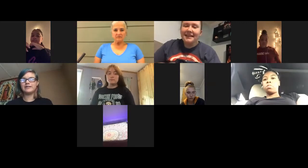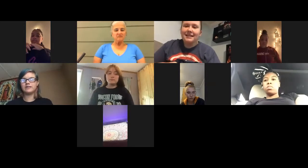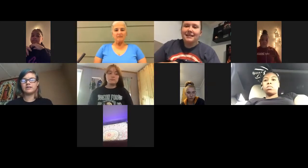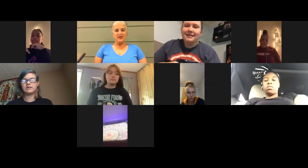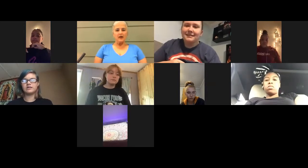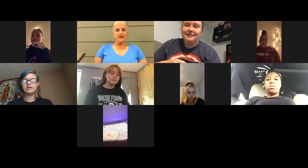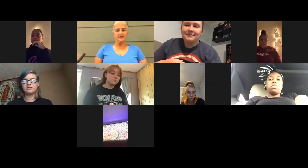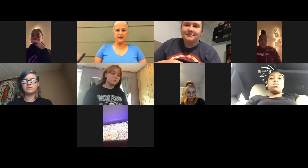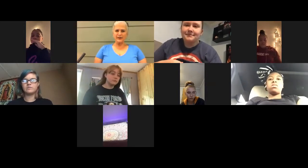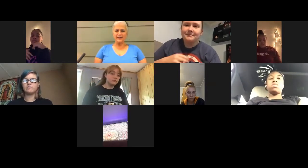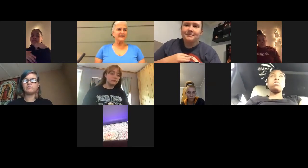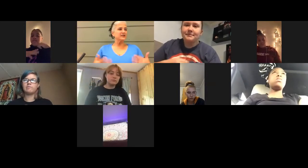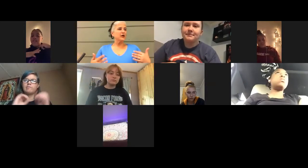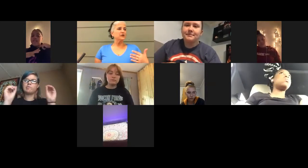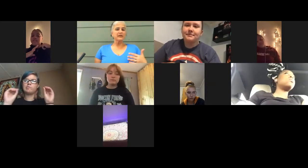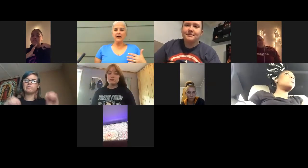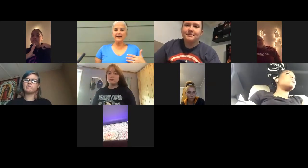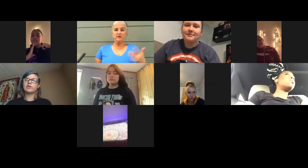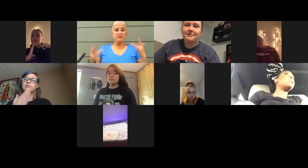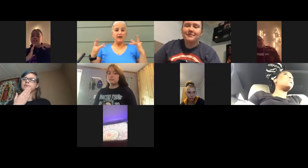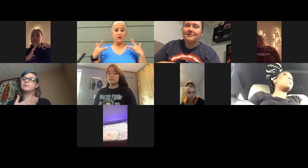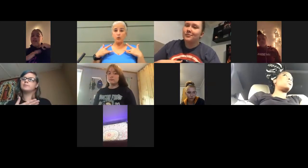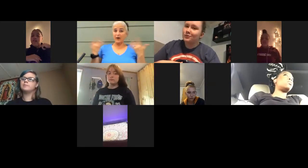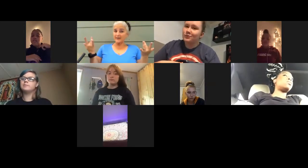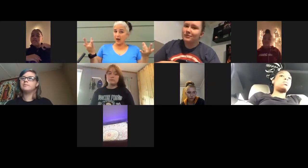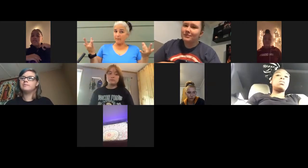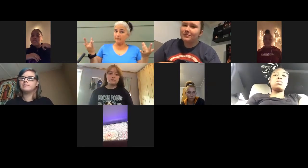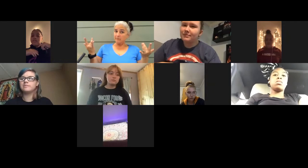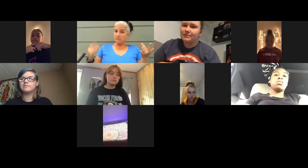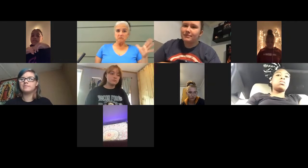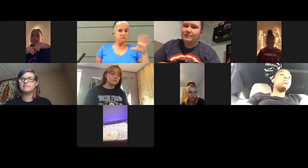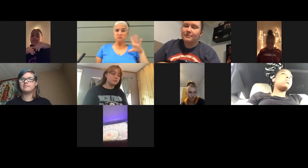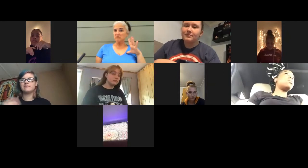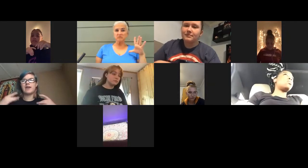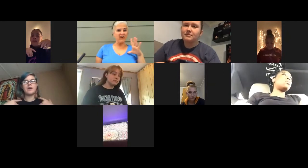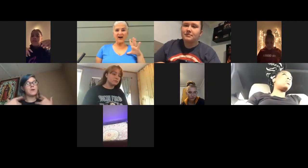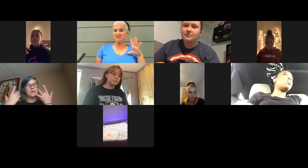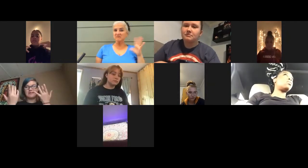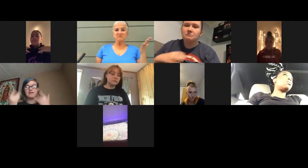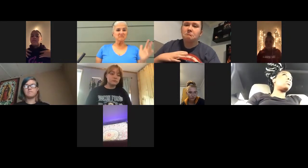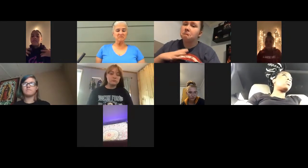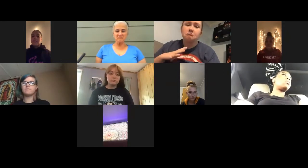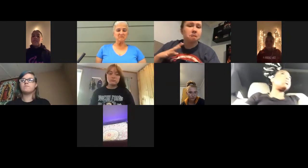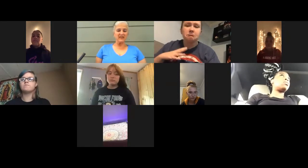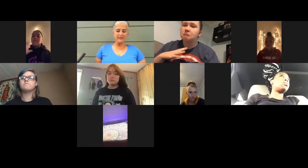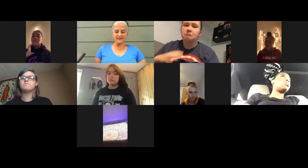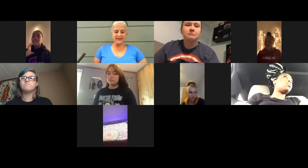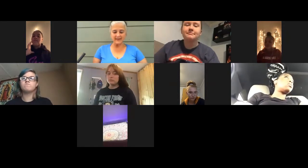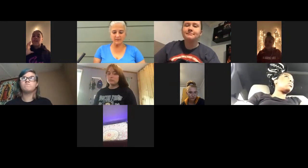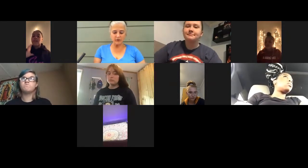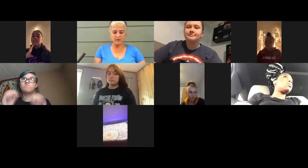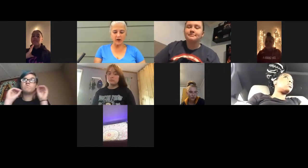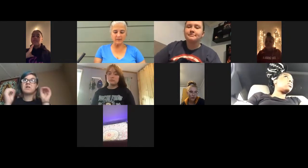I'm good. It's good. So you'd be like, what's up? Fine. That